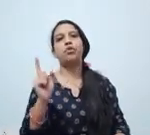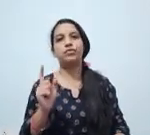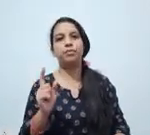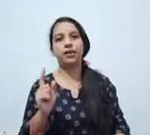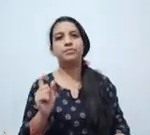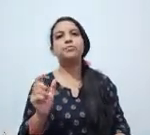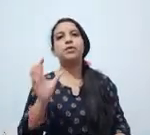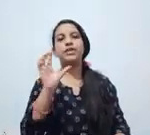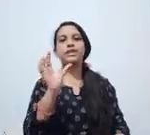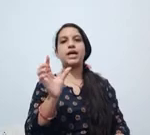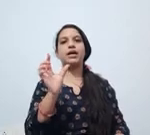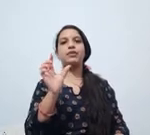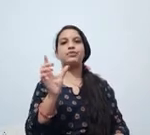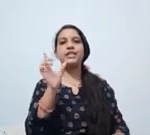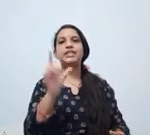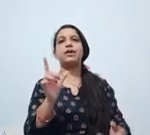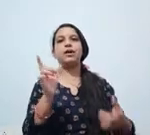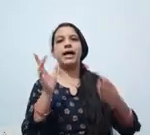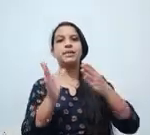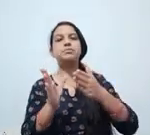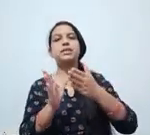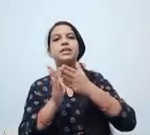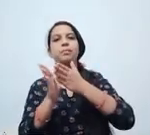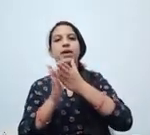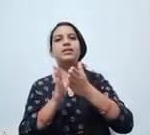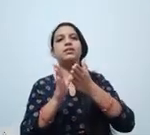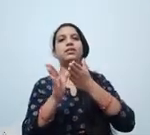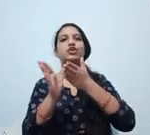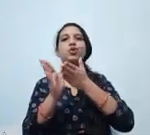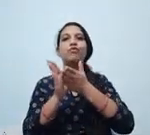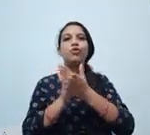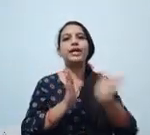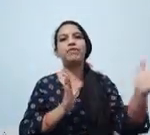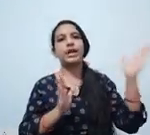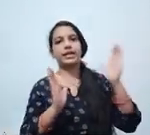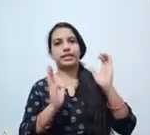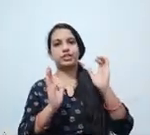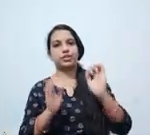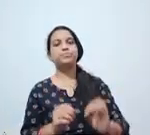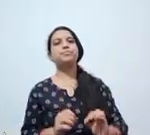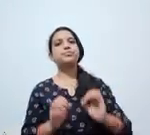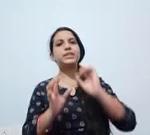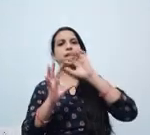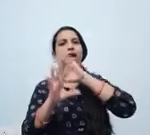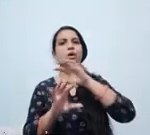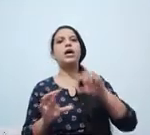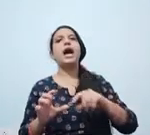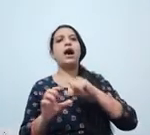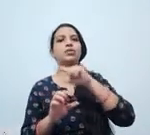the blood, which helps in the blood to flow in one direction. Now, how the